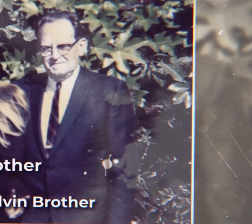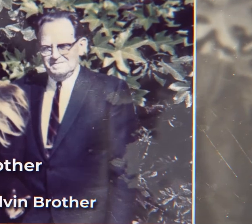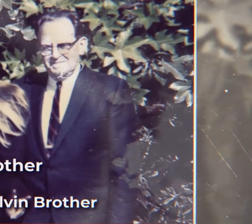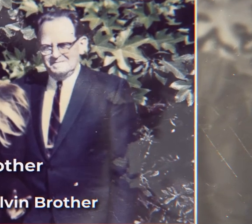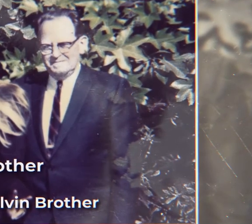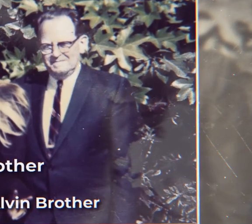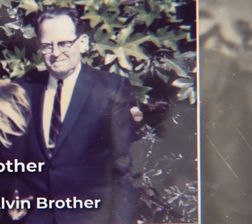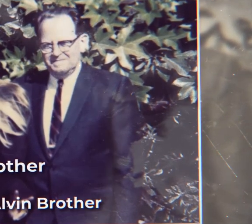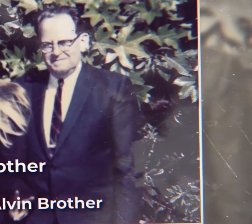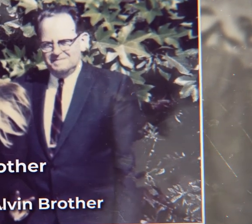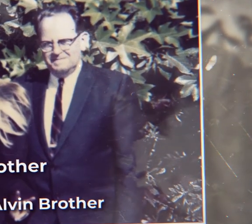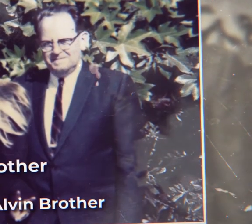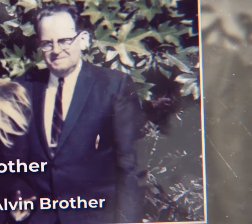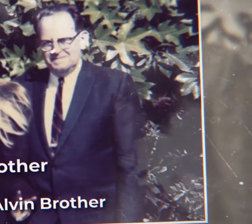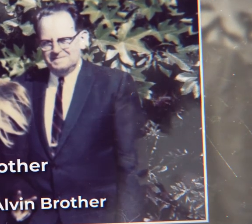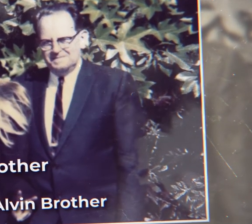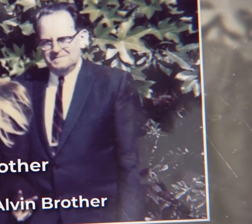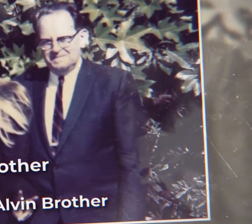Thank